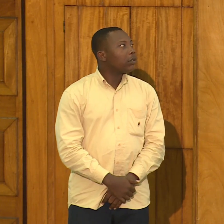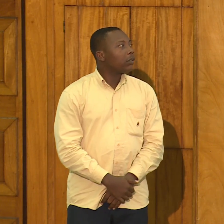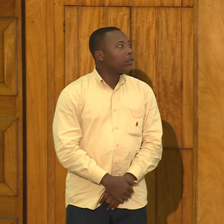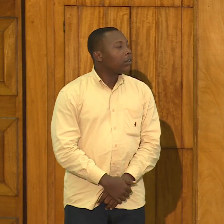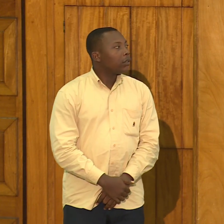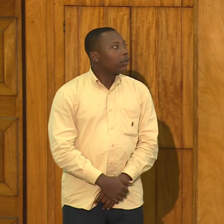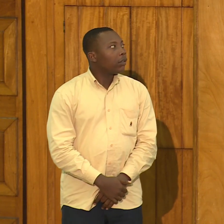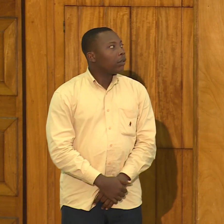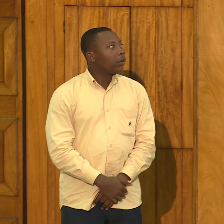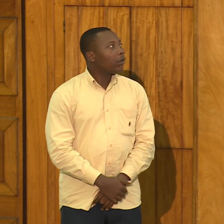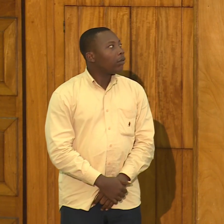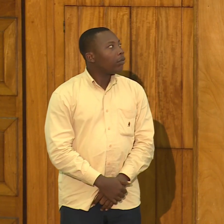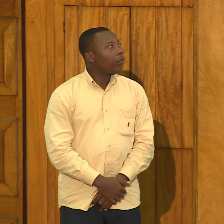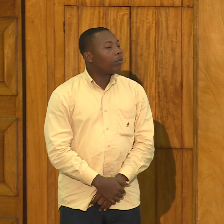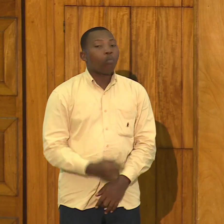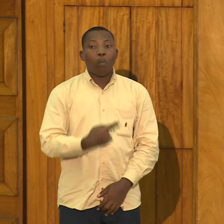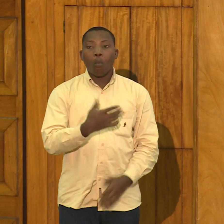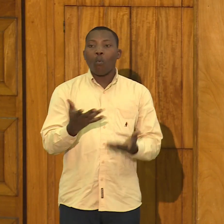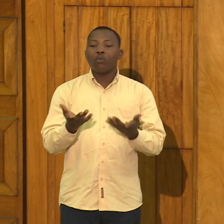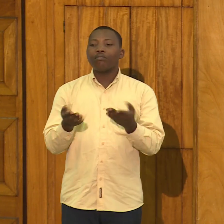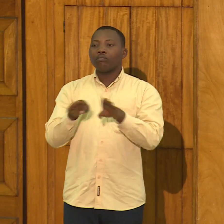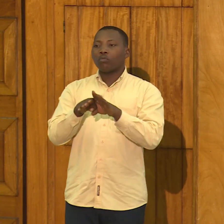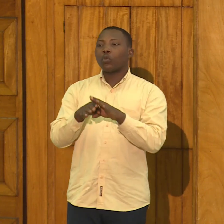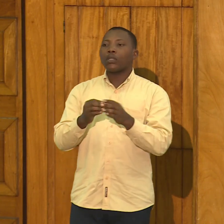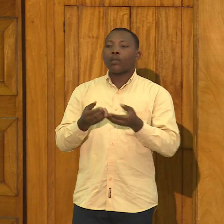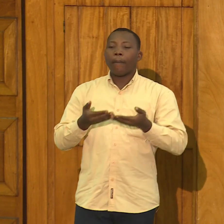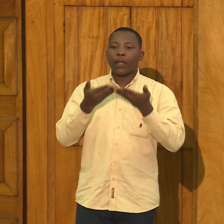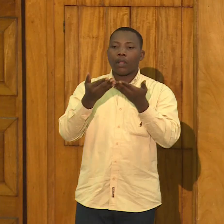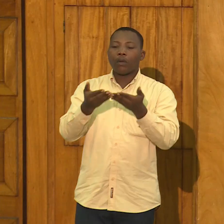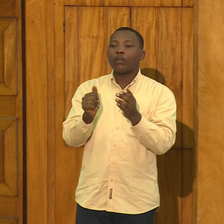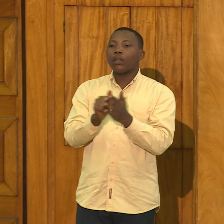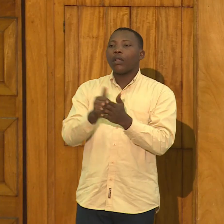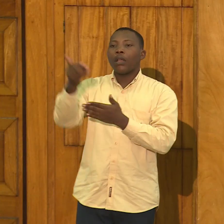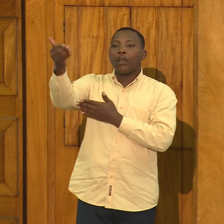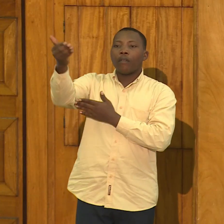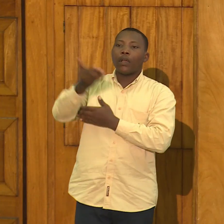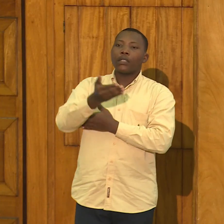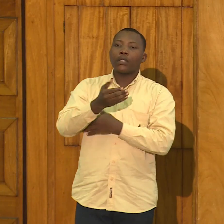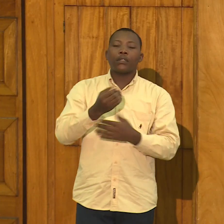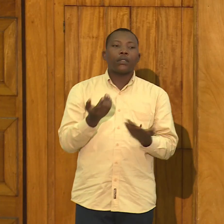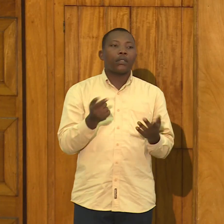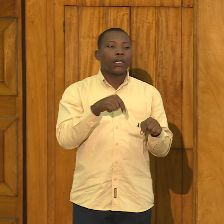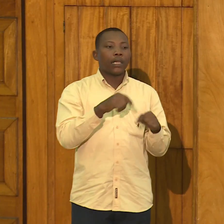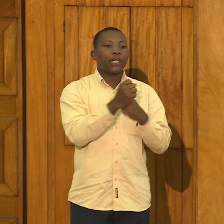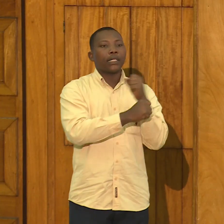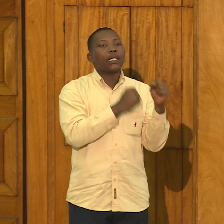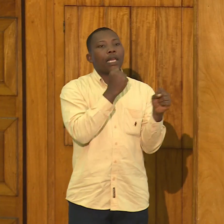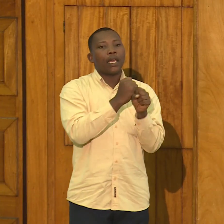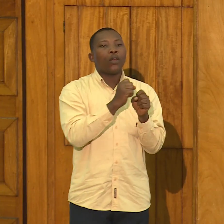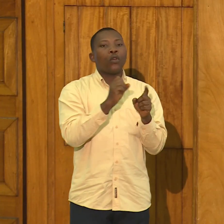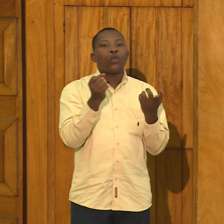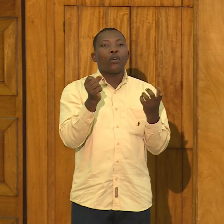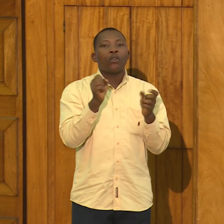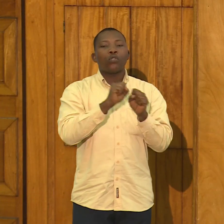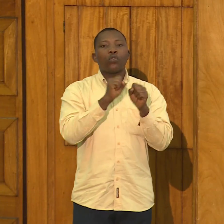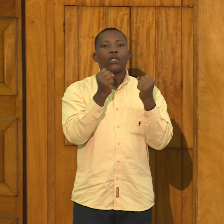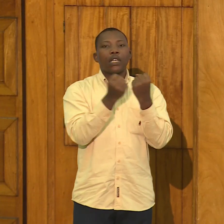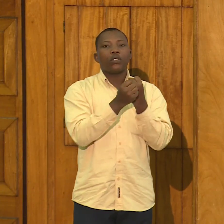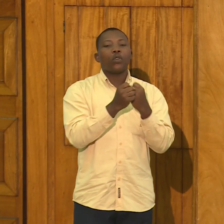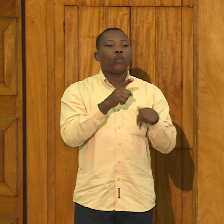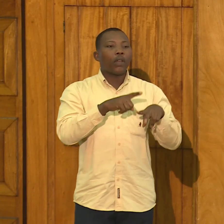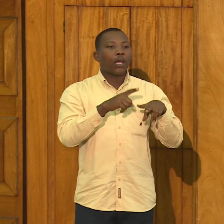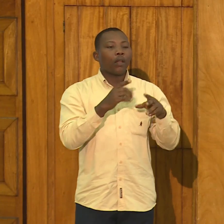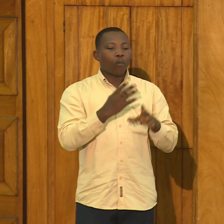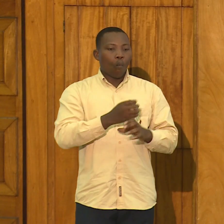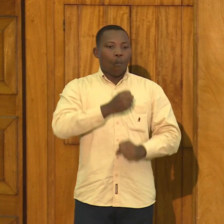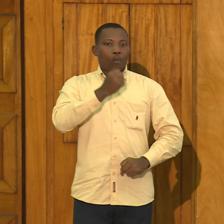Okay, so I want to close this presentation with an invitation. This year, the Society of AIDS in Africa celebrates its